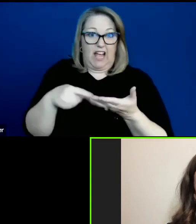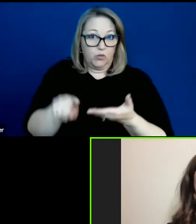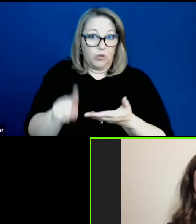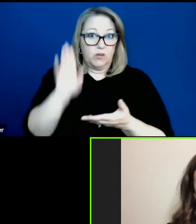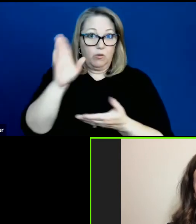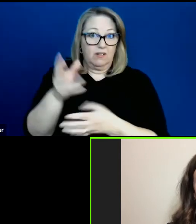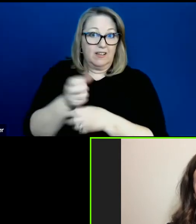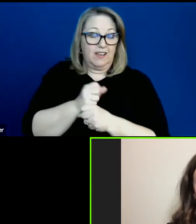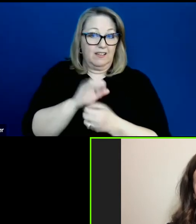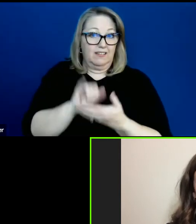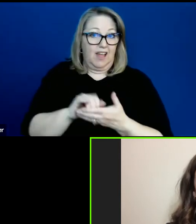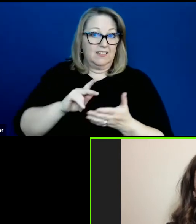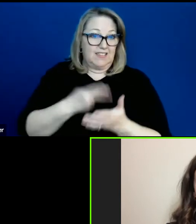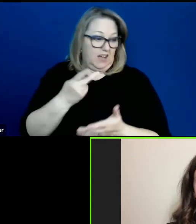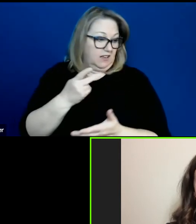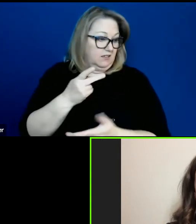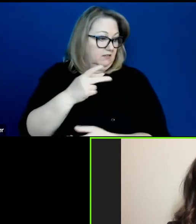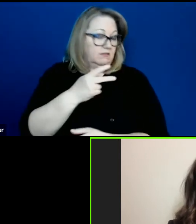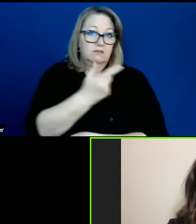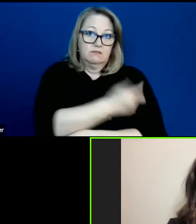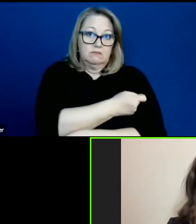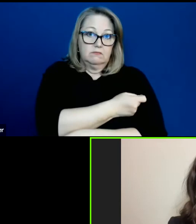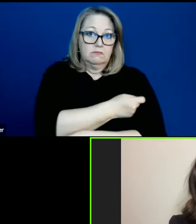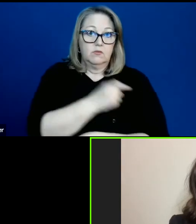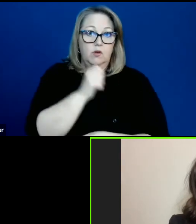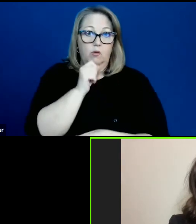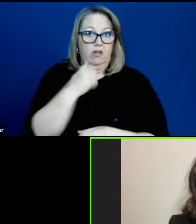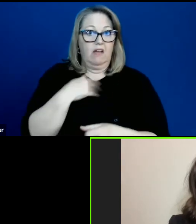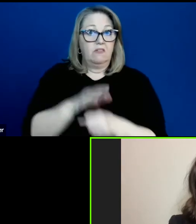all of those who received their doses that very first week.